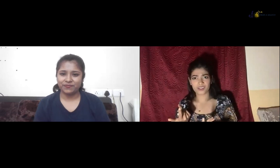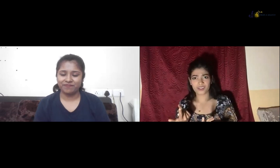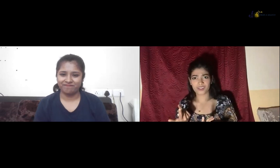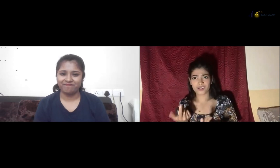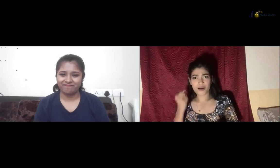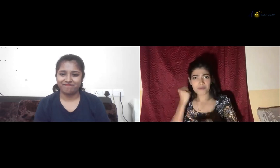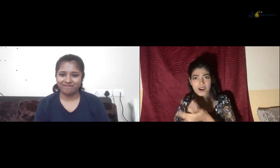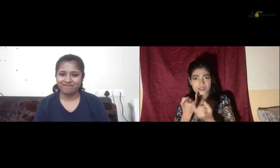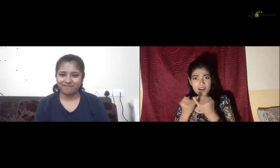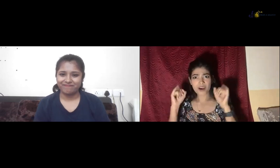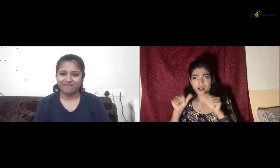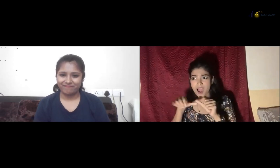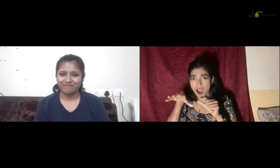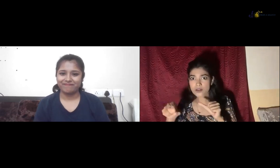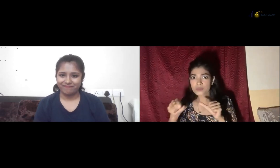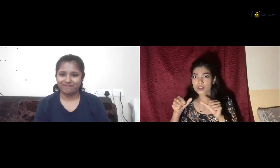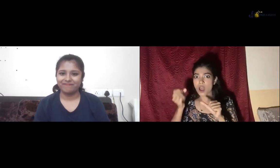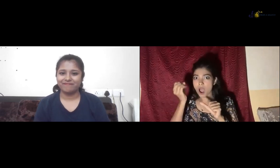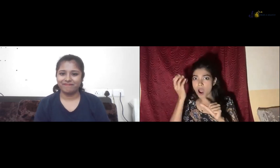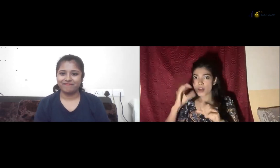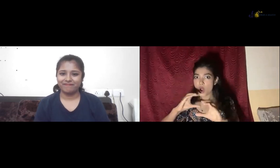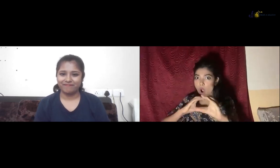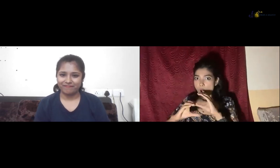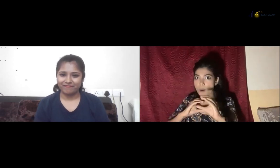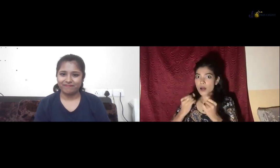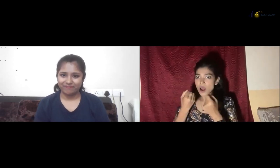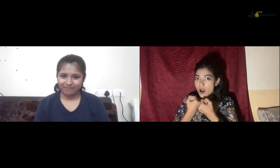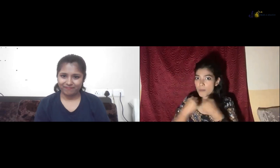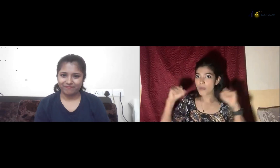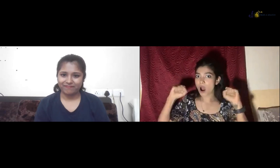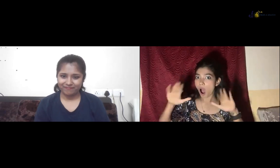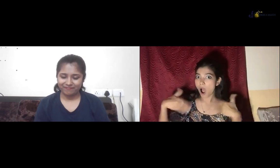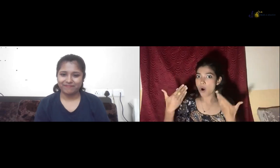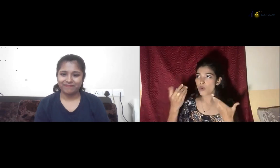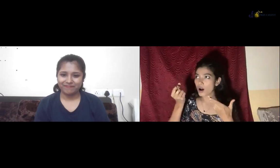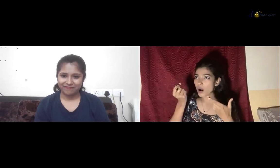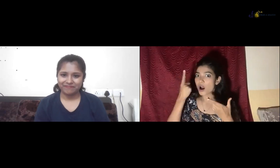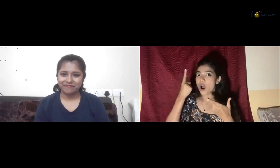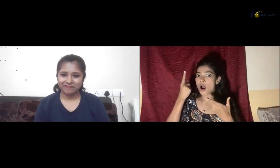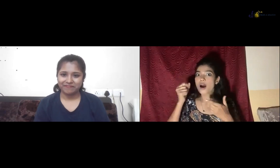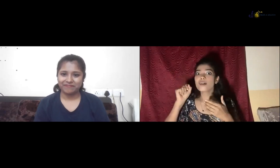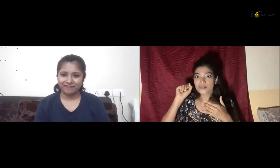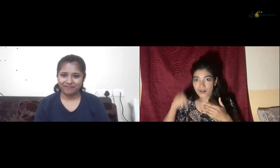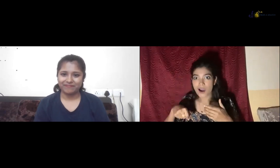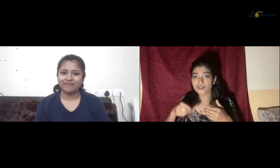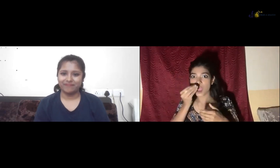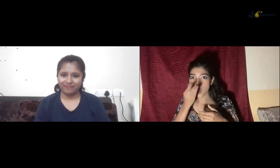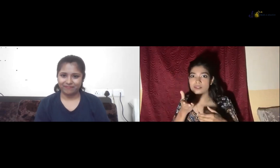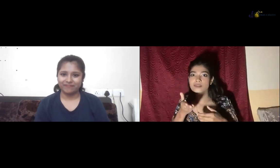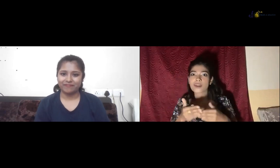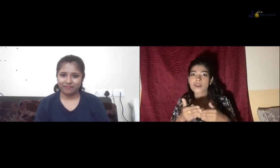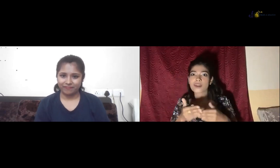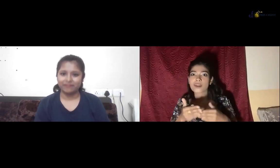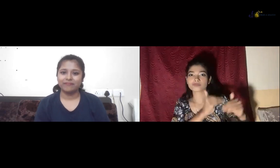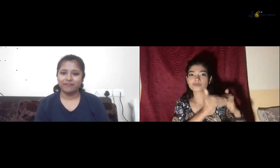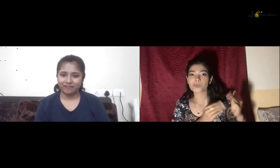do. But for women, we always ask them, be careful, be careful. You have to think of all of the things. You